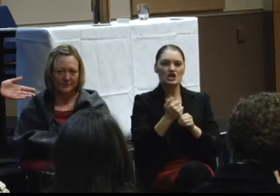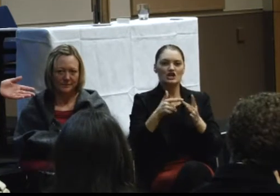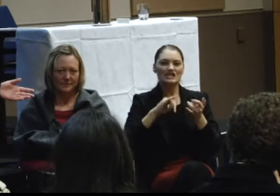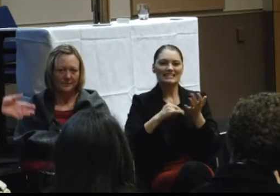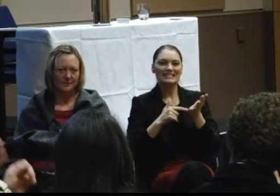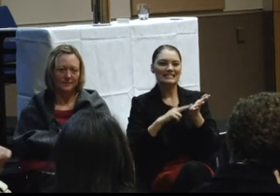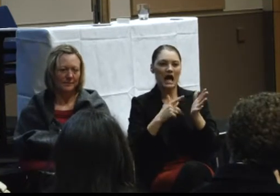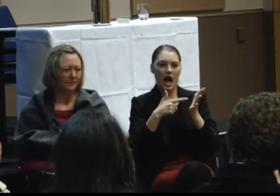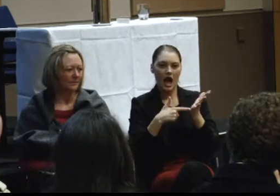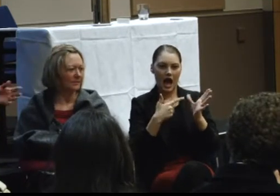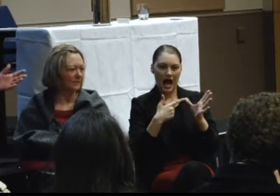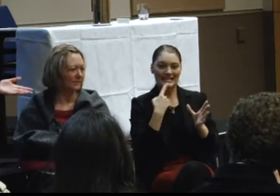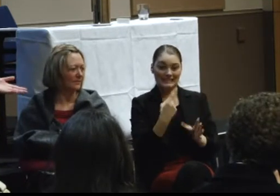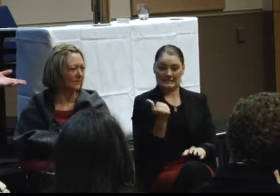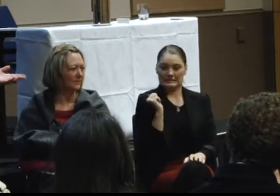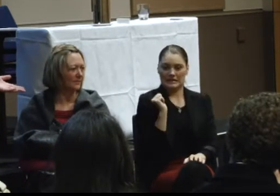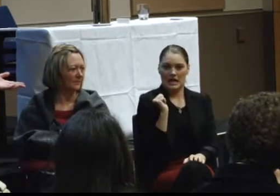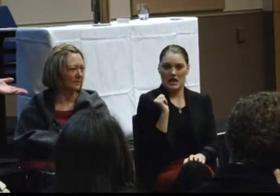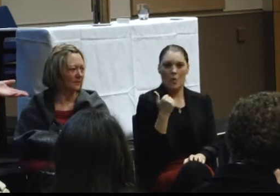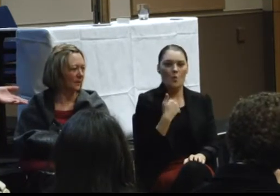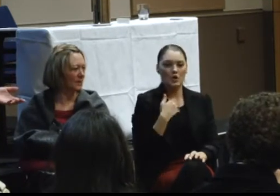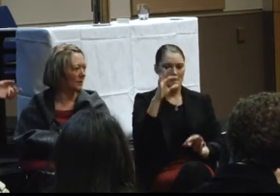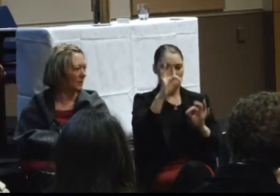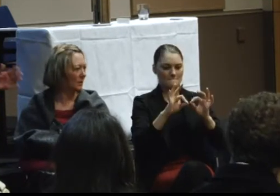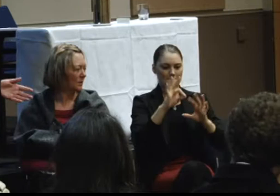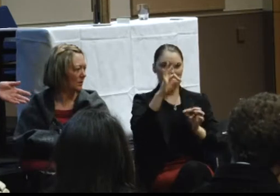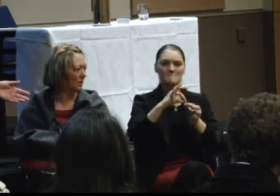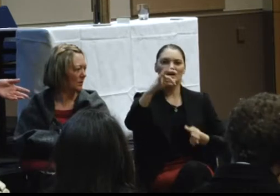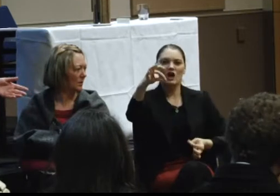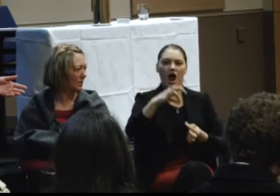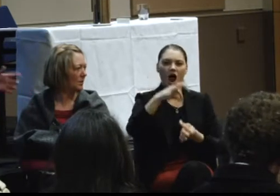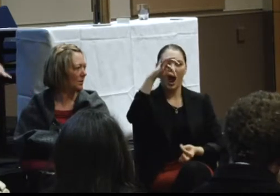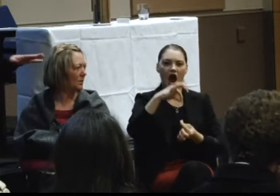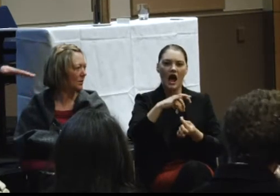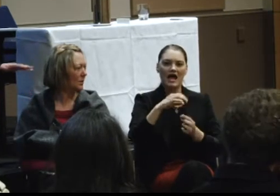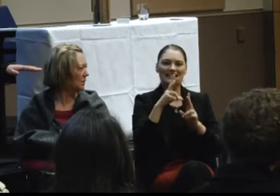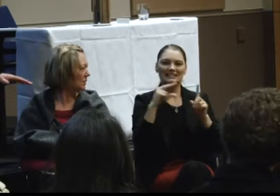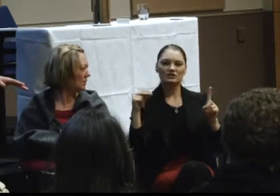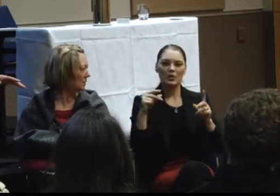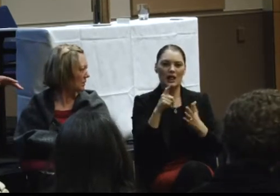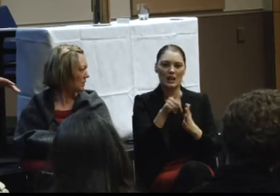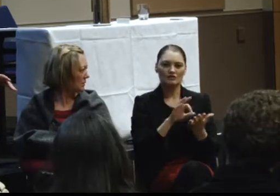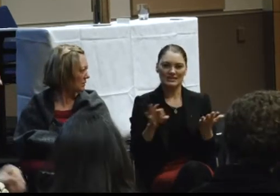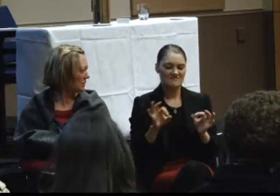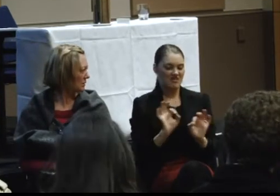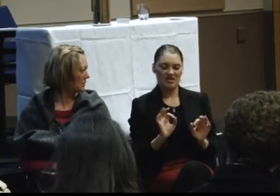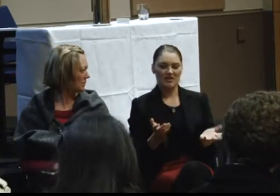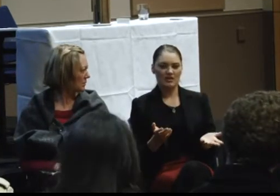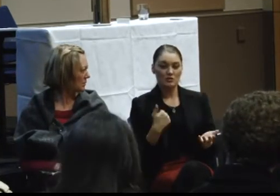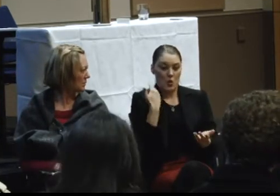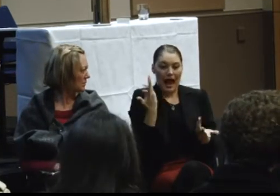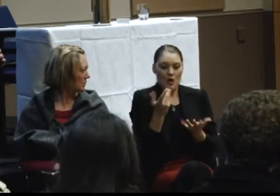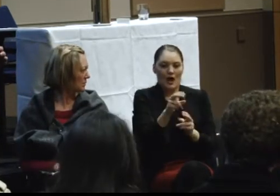we do. And we don't measure digital literacy. It's not valued as far as assessment goes.